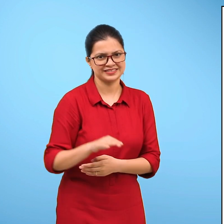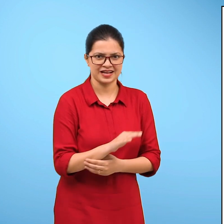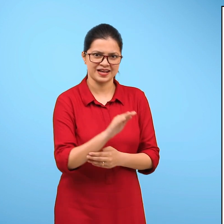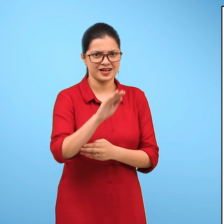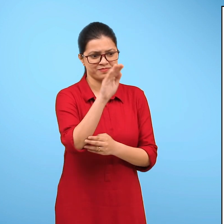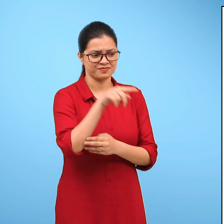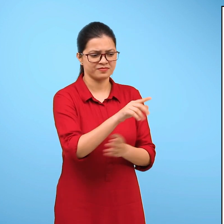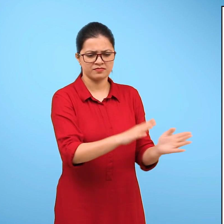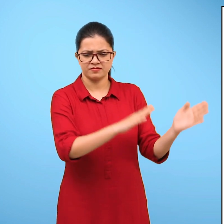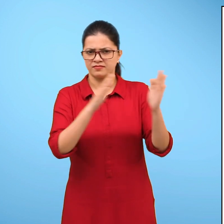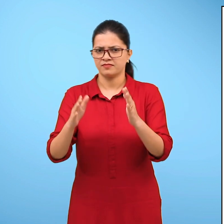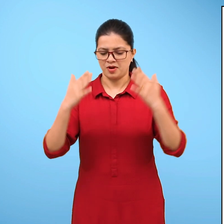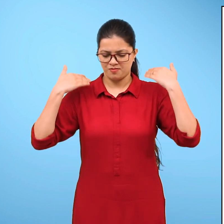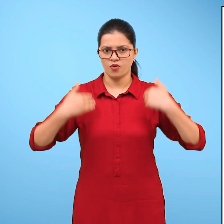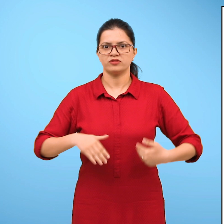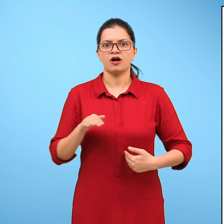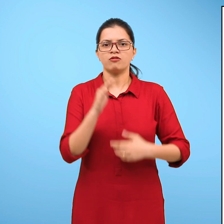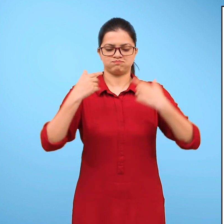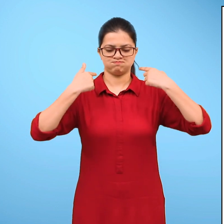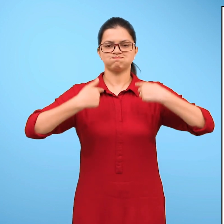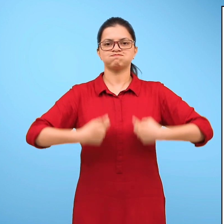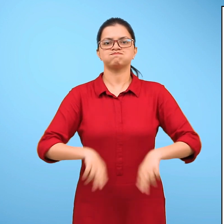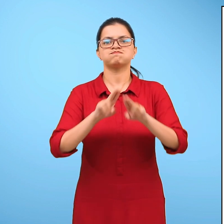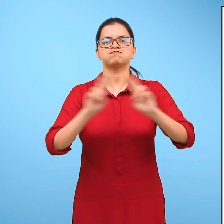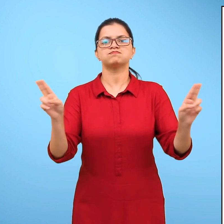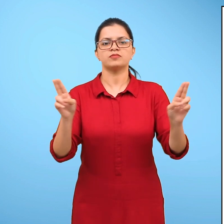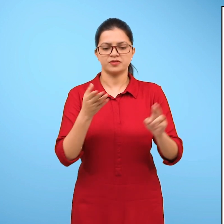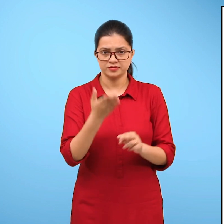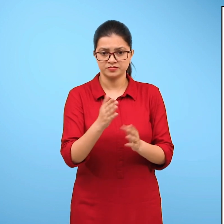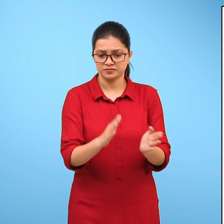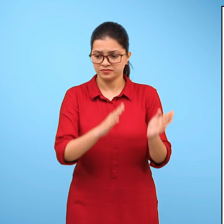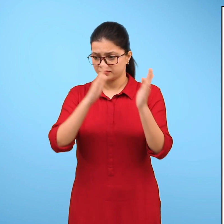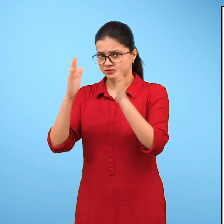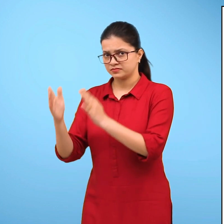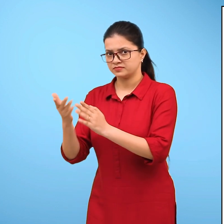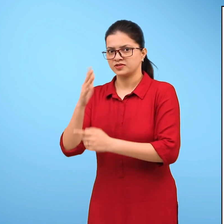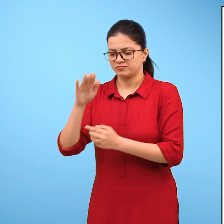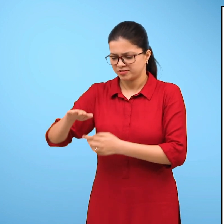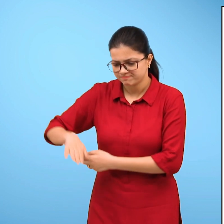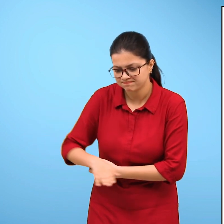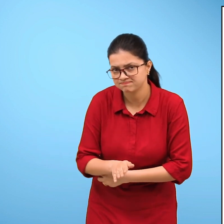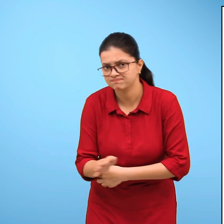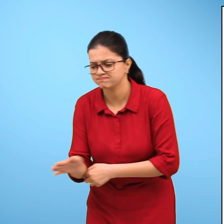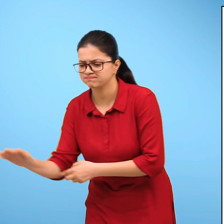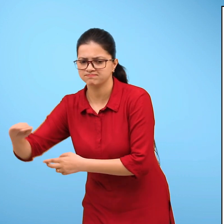Snake. Body part used for moving from place to place, whole body. How does the animal move?